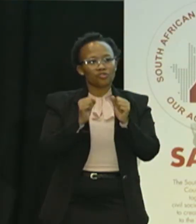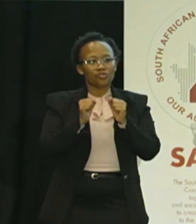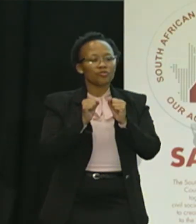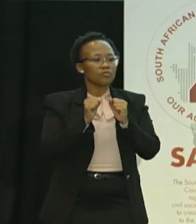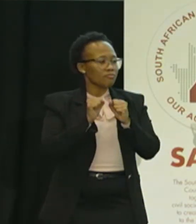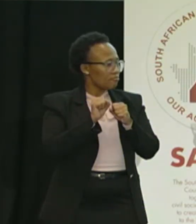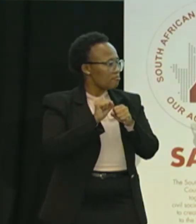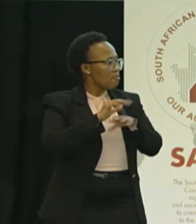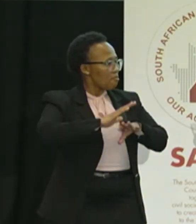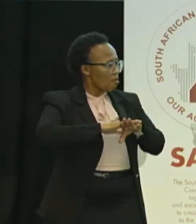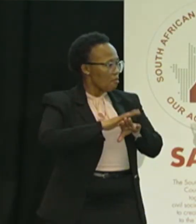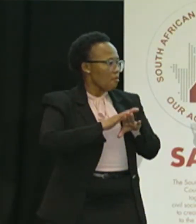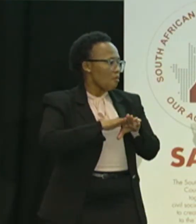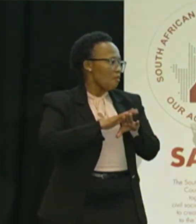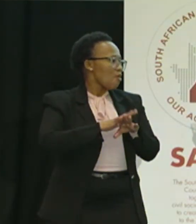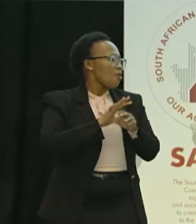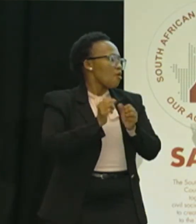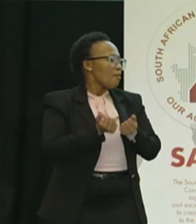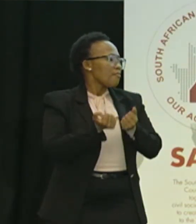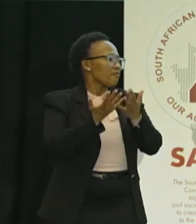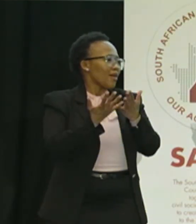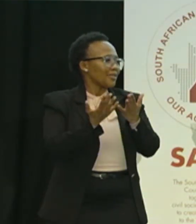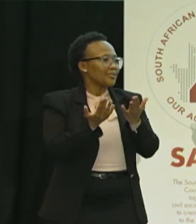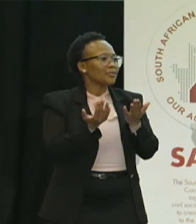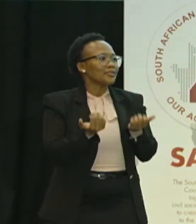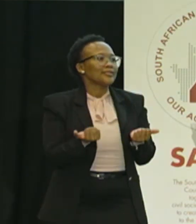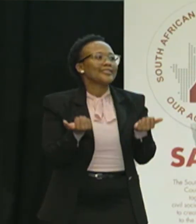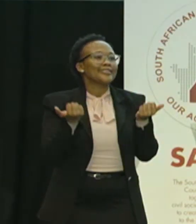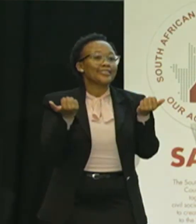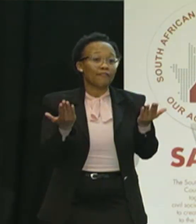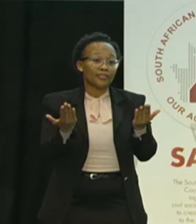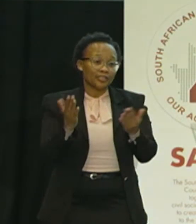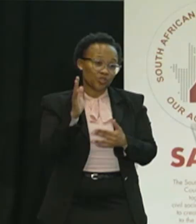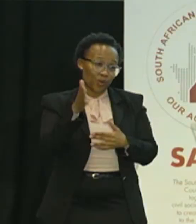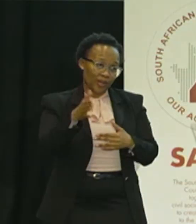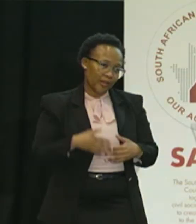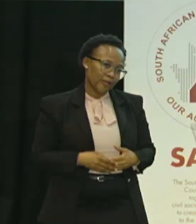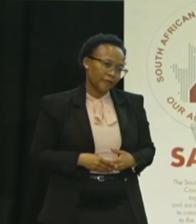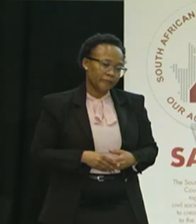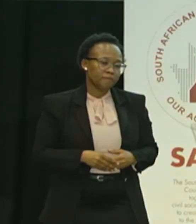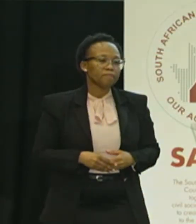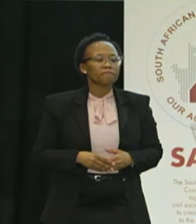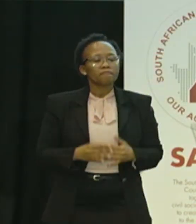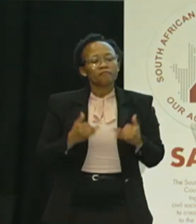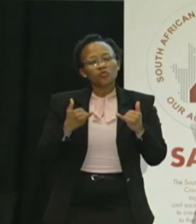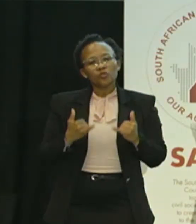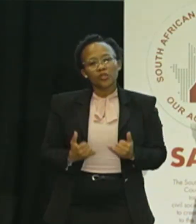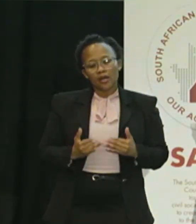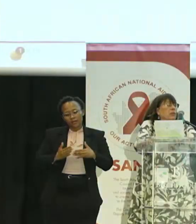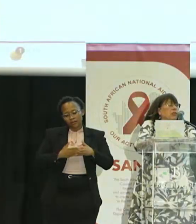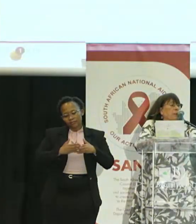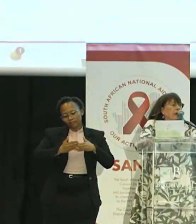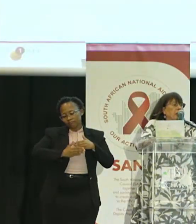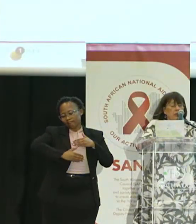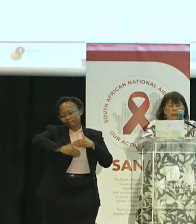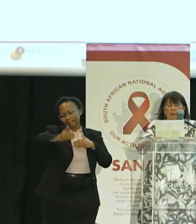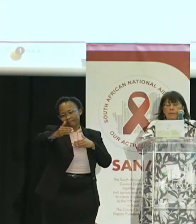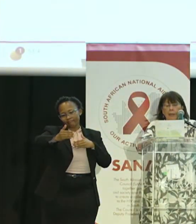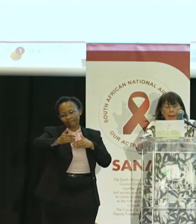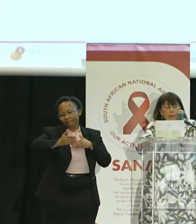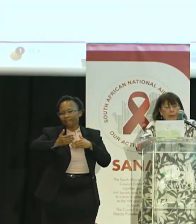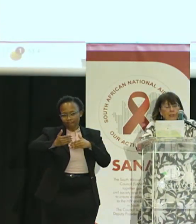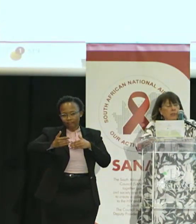approach to providing services. As we go forward today, I hope this meeting becomes a space